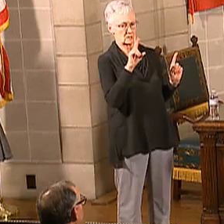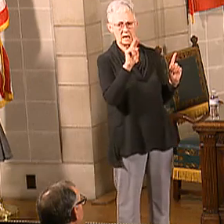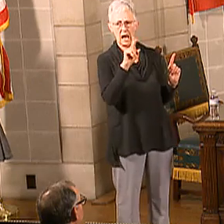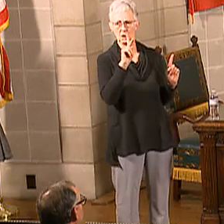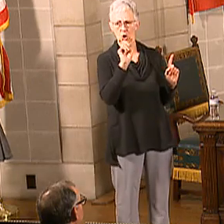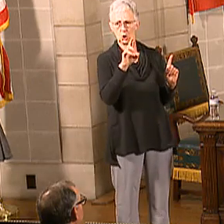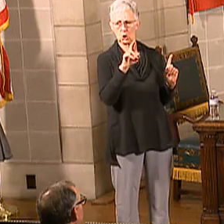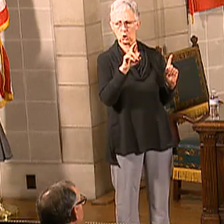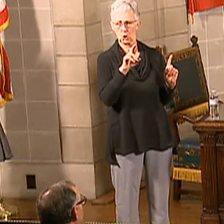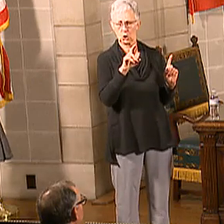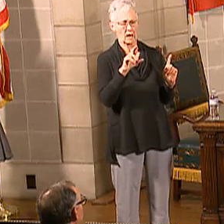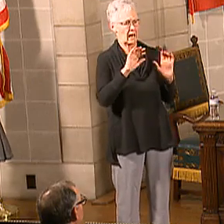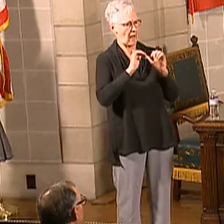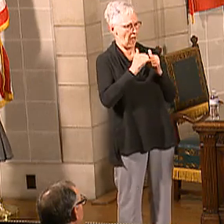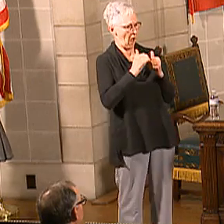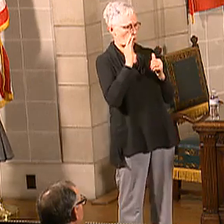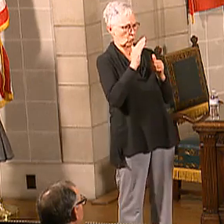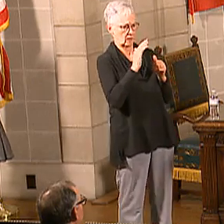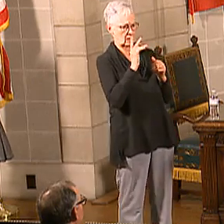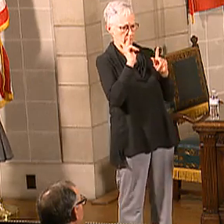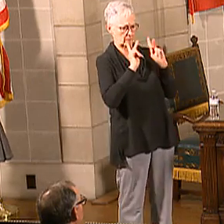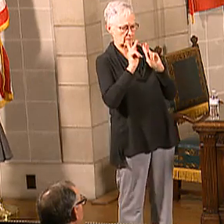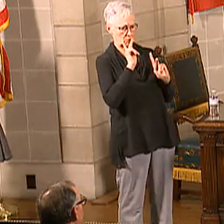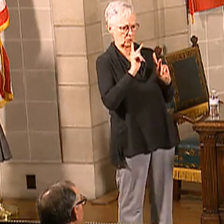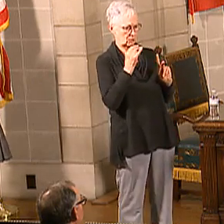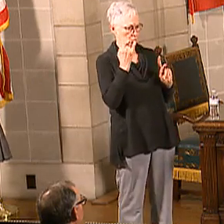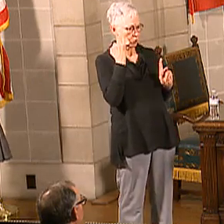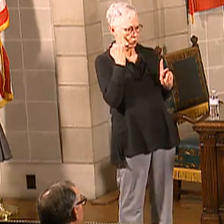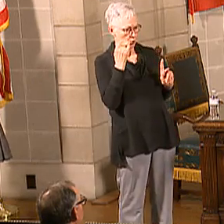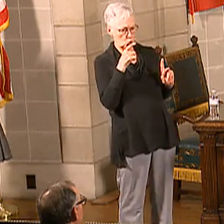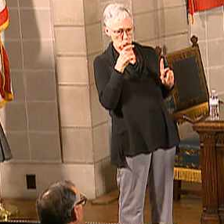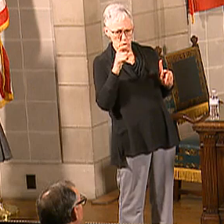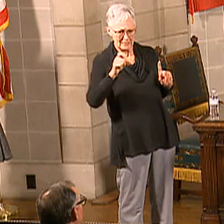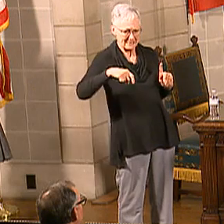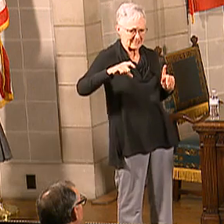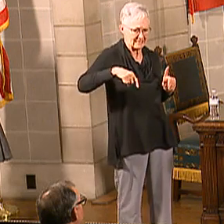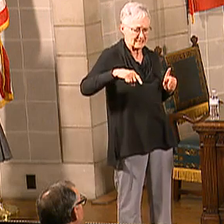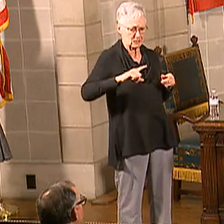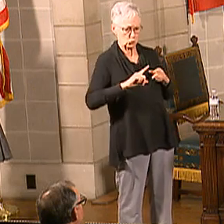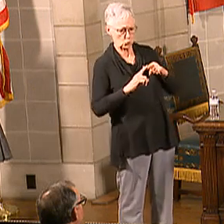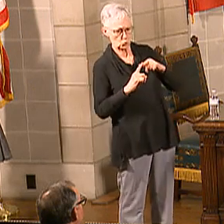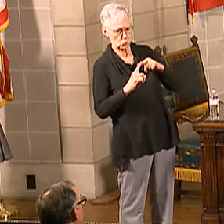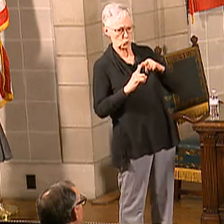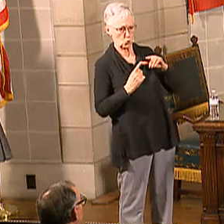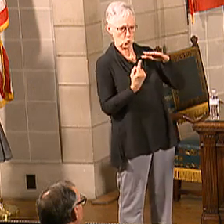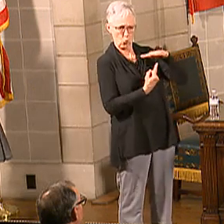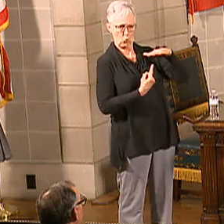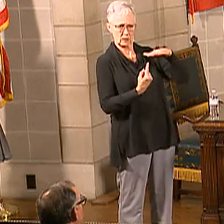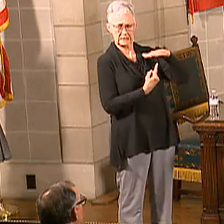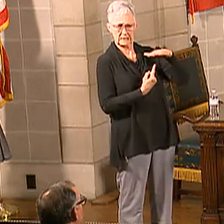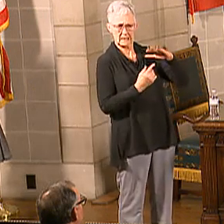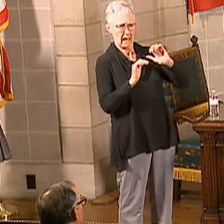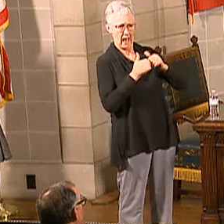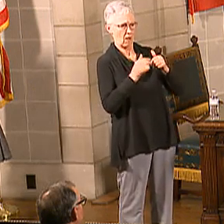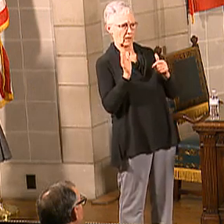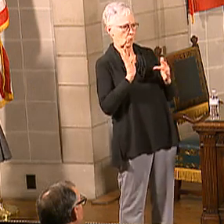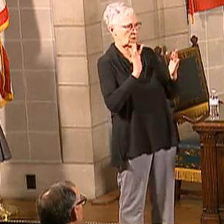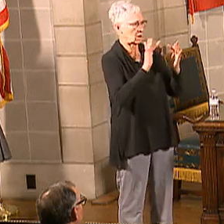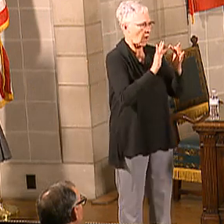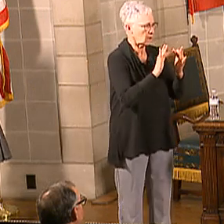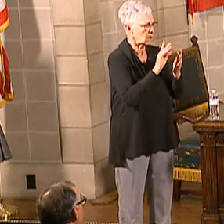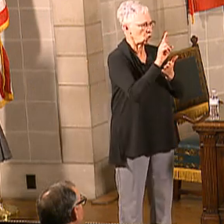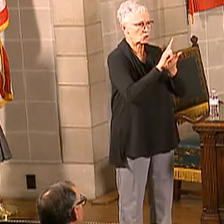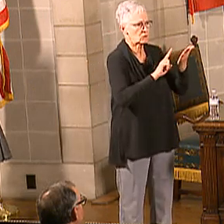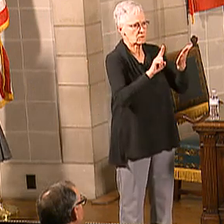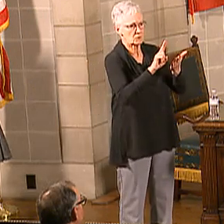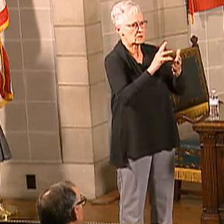to quarantine at the university? And I'm going to have to defer that one to President Carter or Chancellor Gold with regard to what